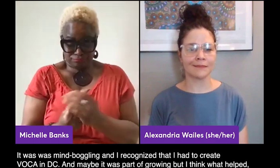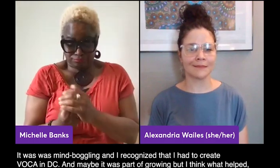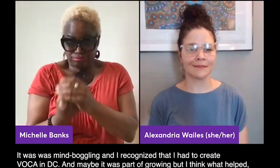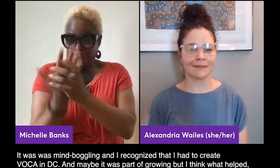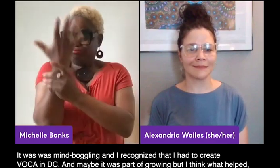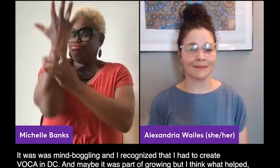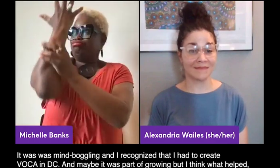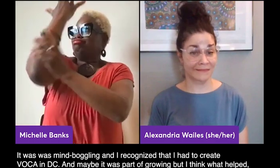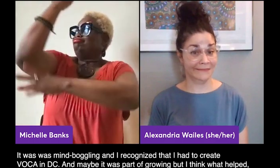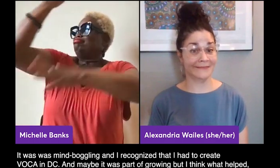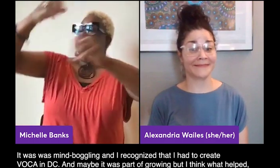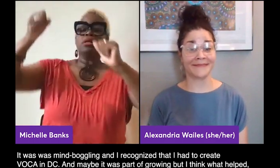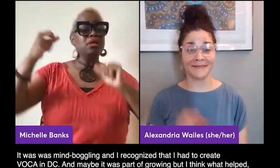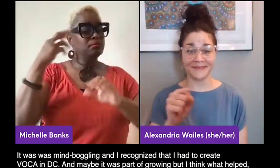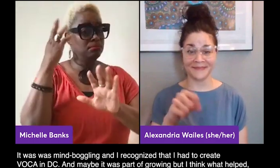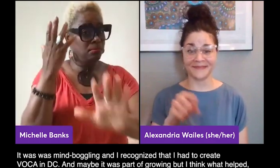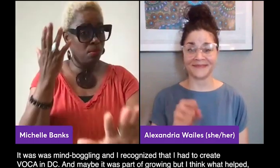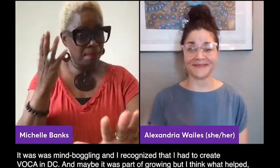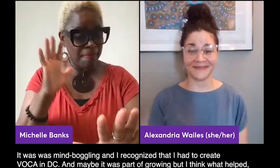And maybe it was part of growing,